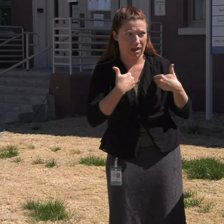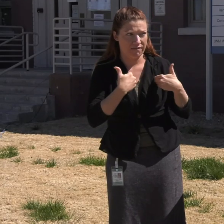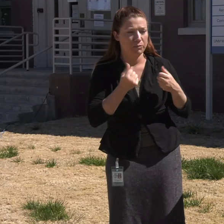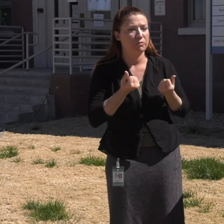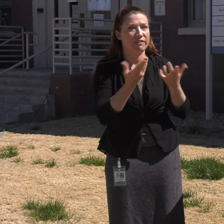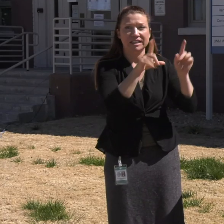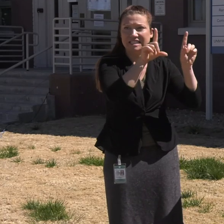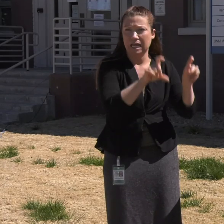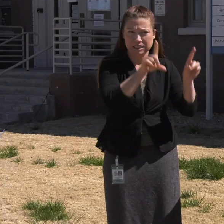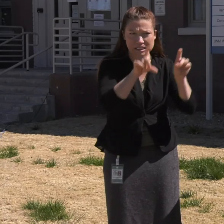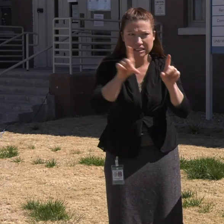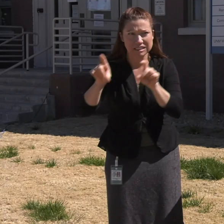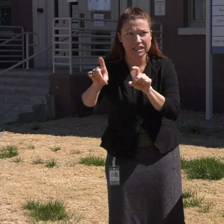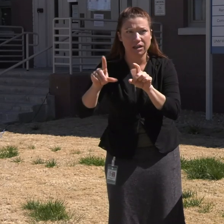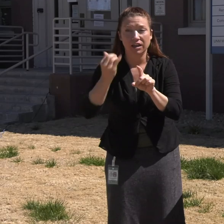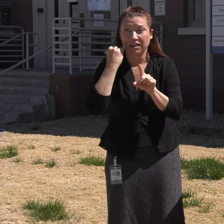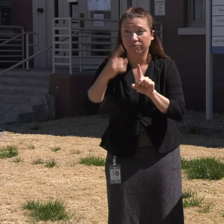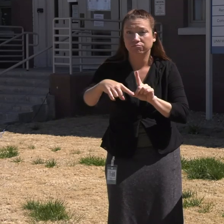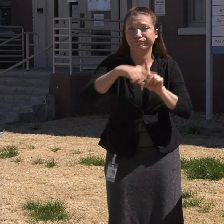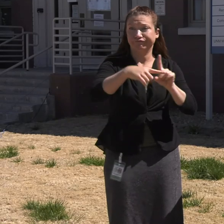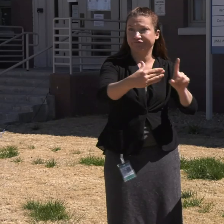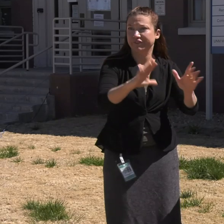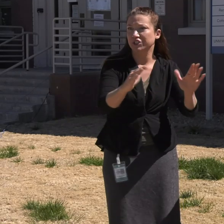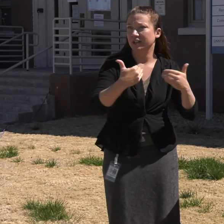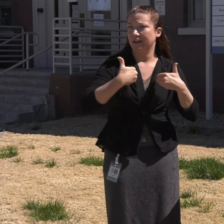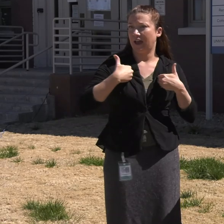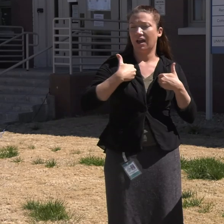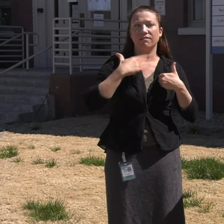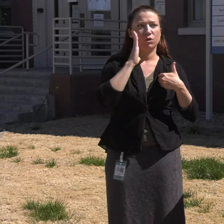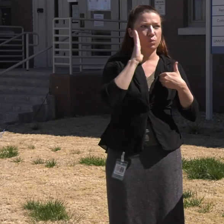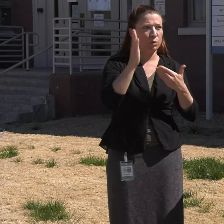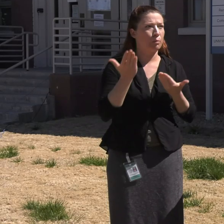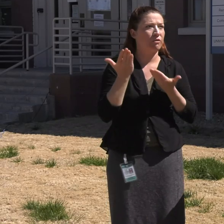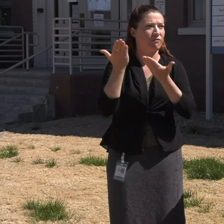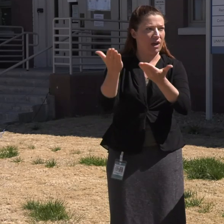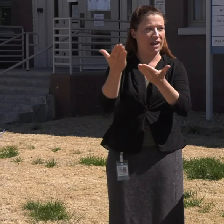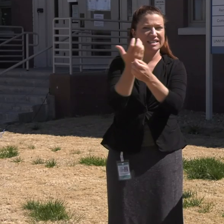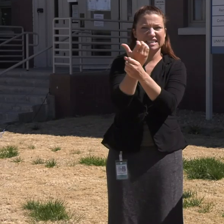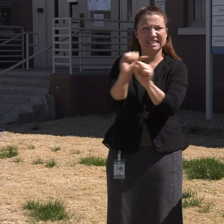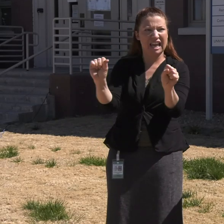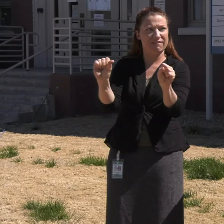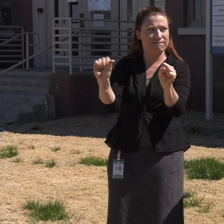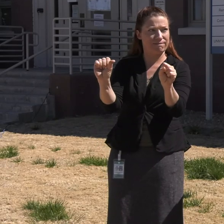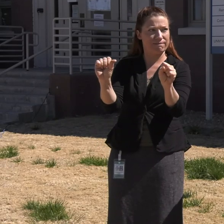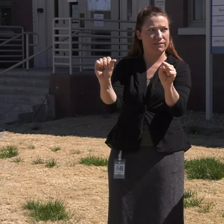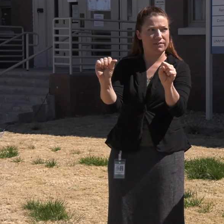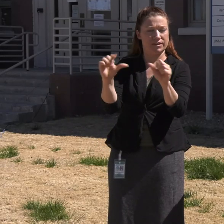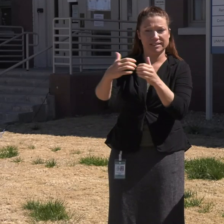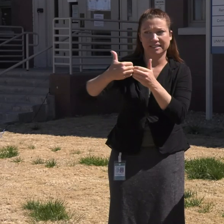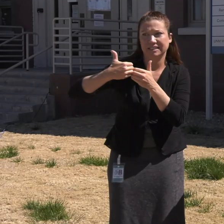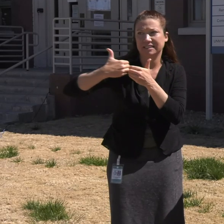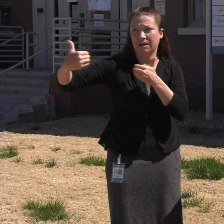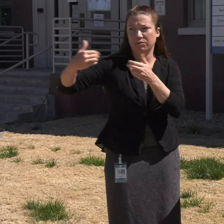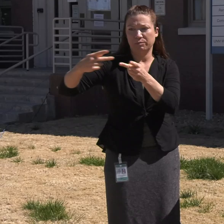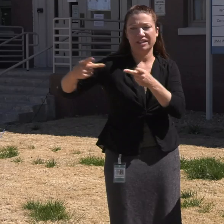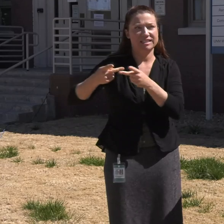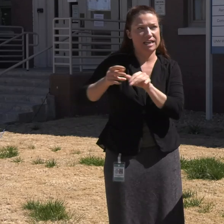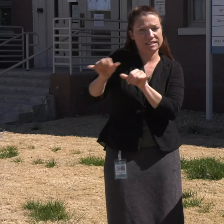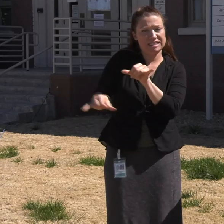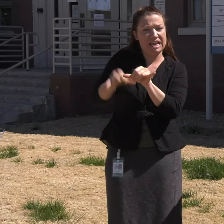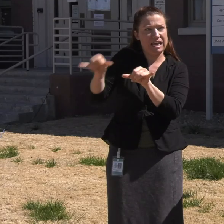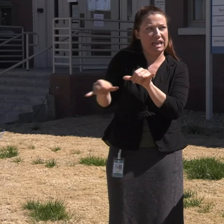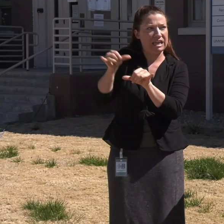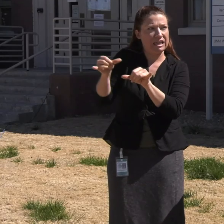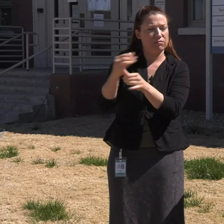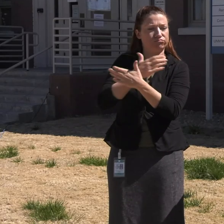that we can provide a safe place for them to rest and recover where they are isolated from other folks that do not have